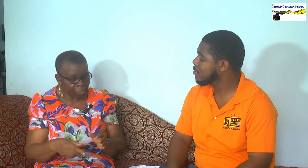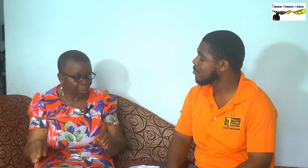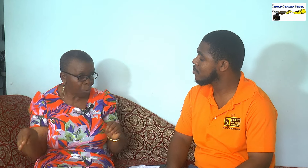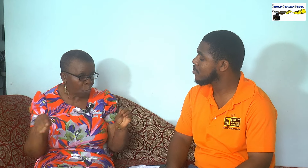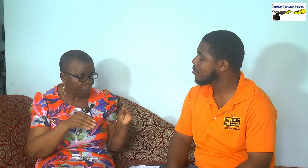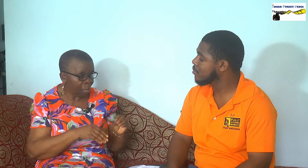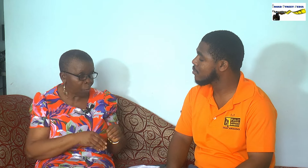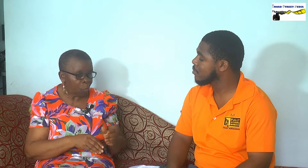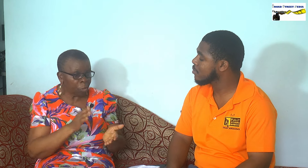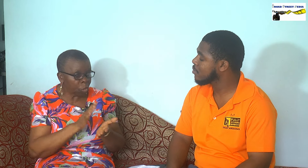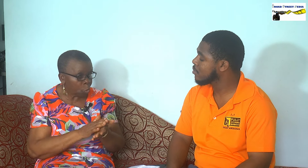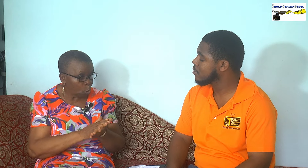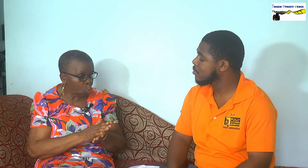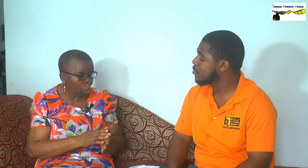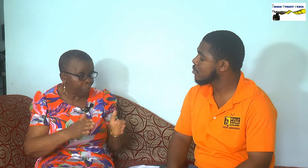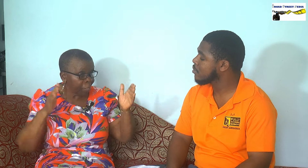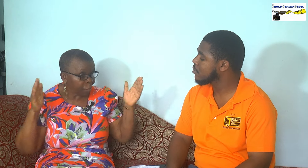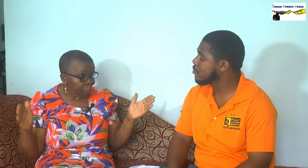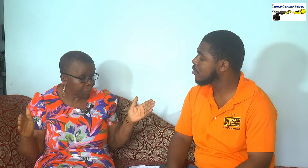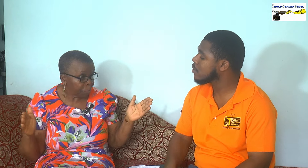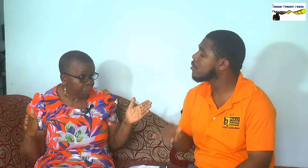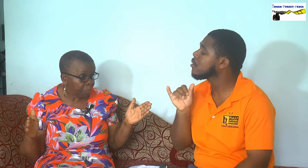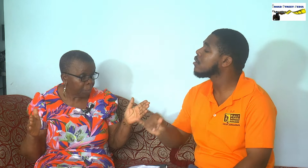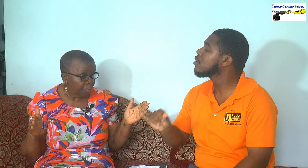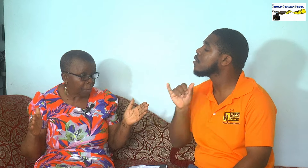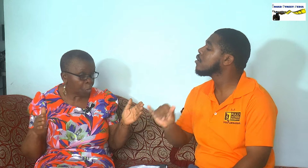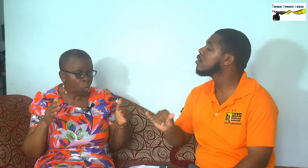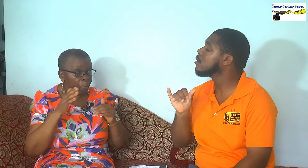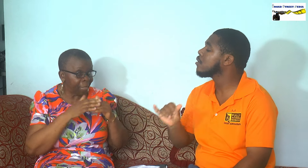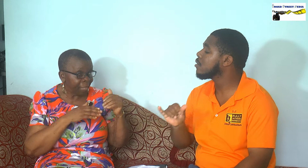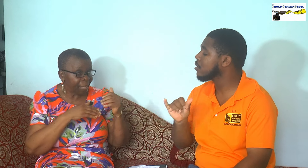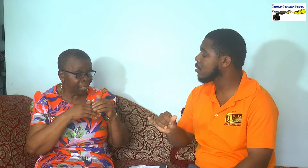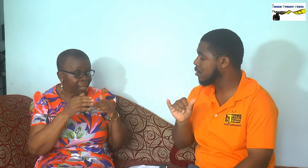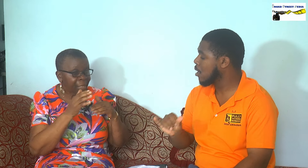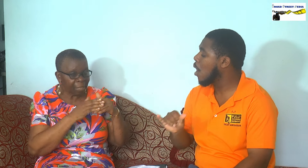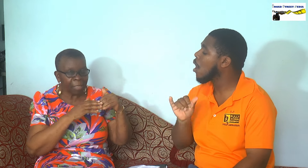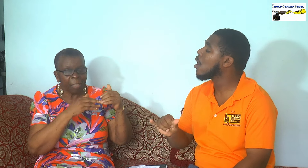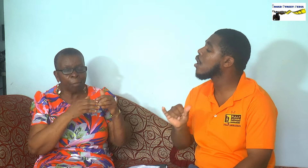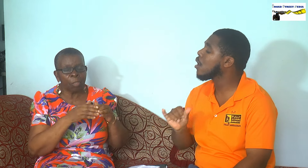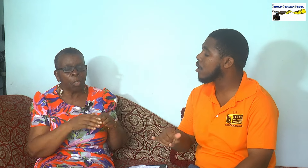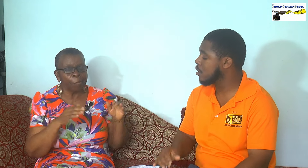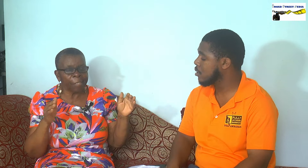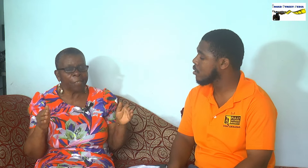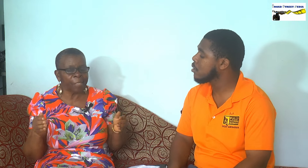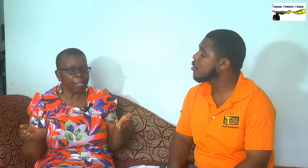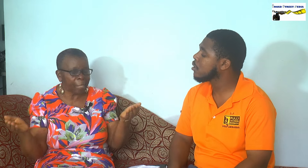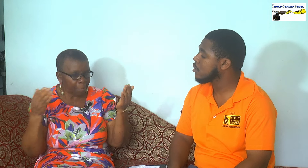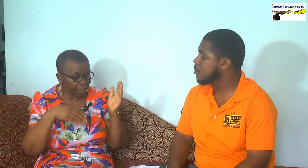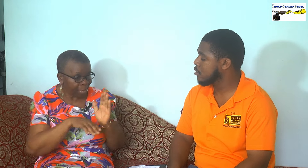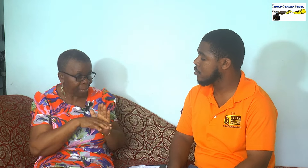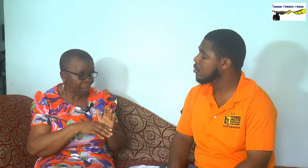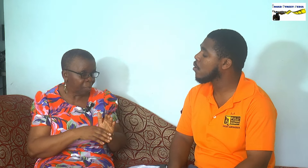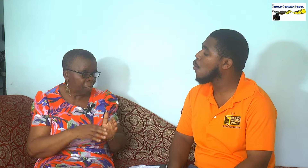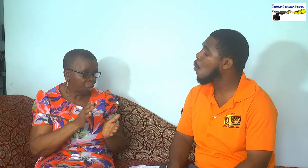they moved back. And the school got bigger. School building. Children got bigger. Then they came back to